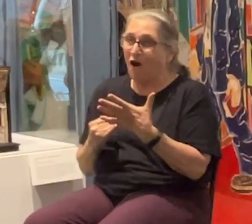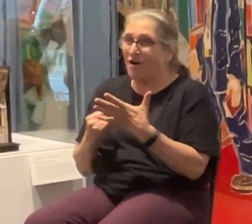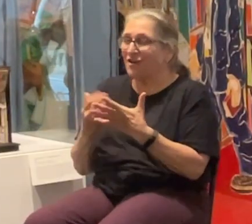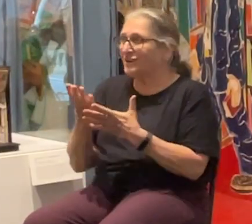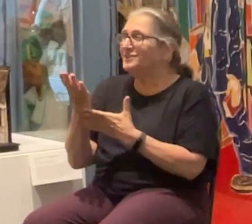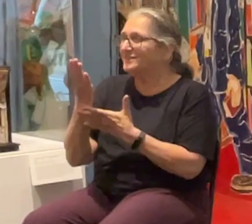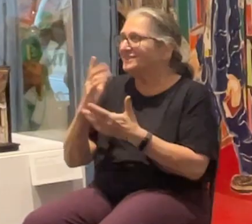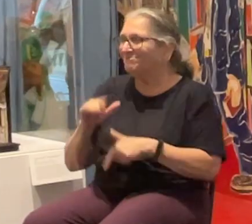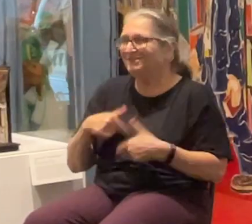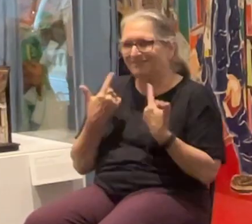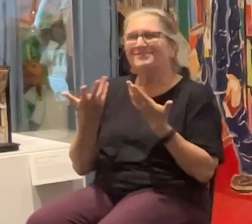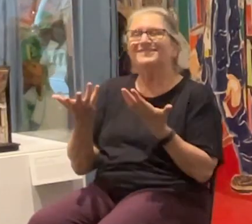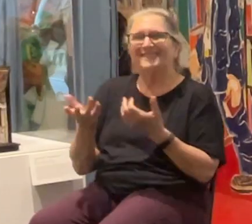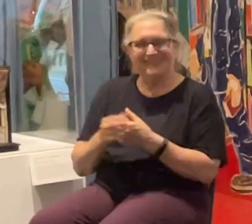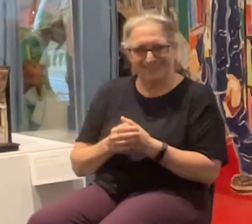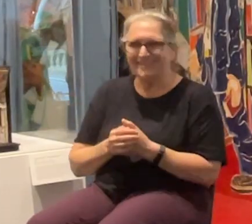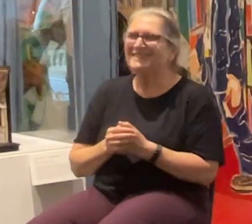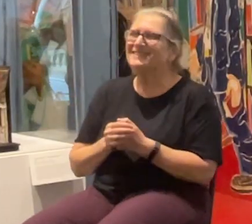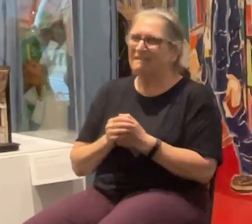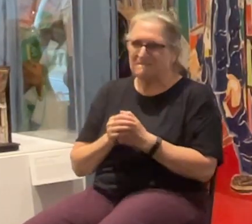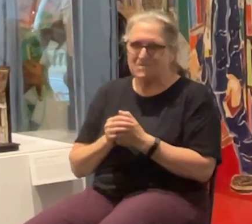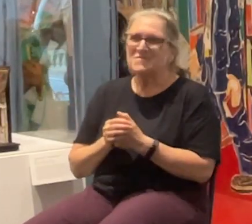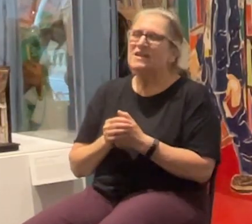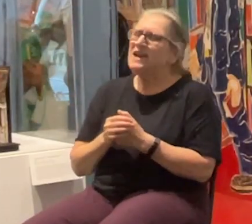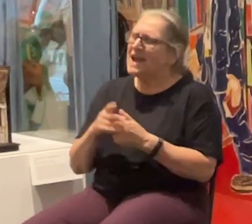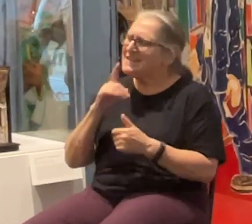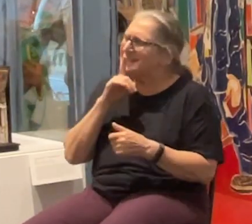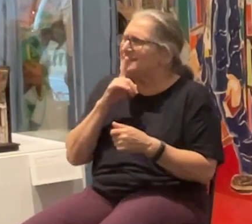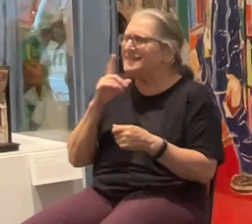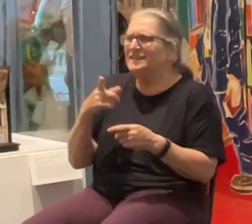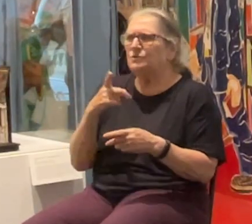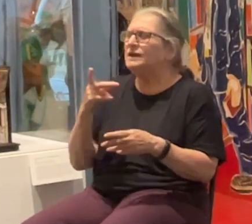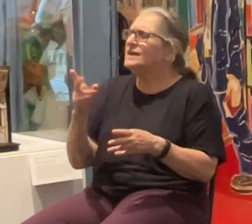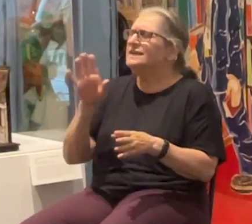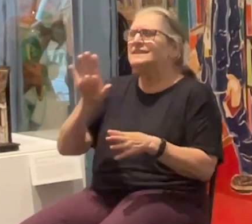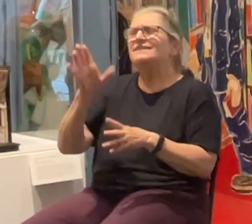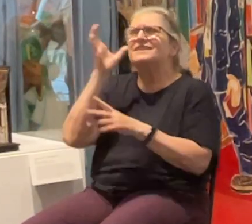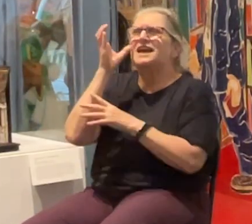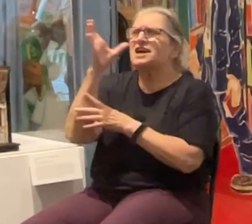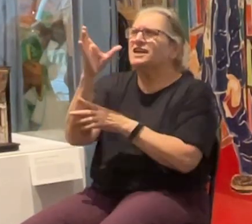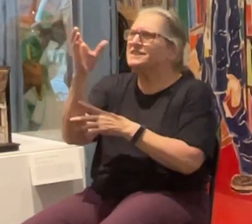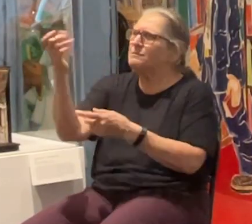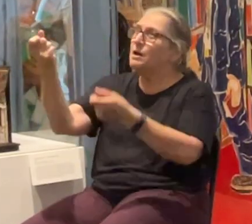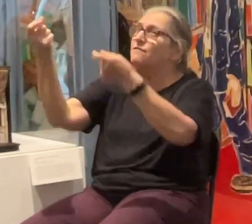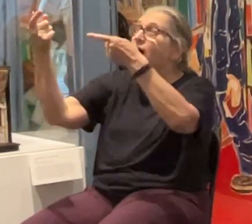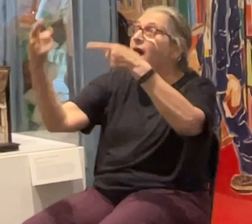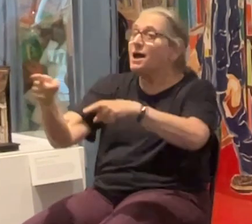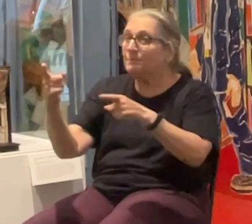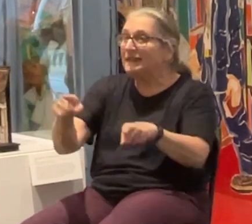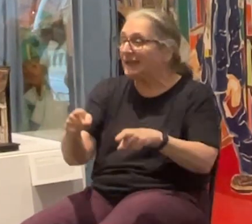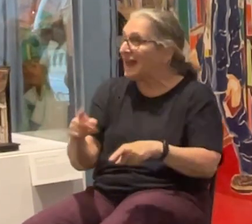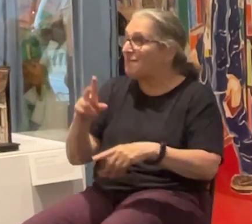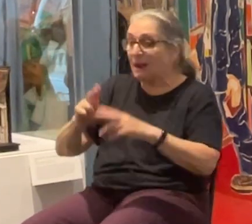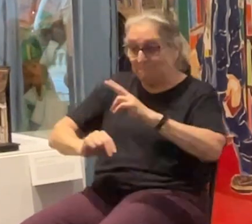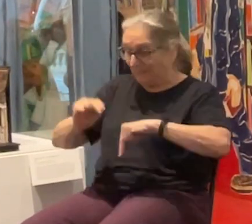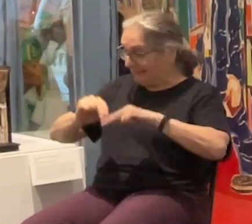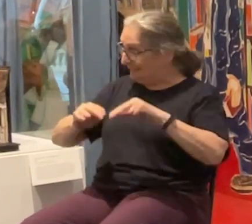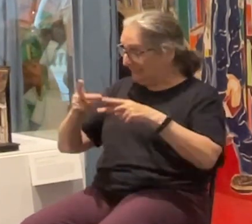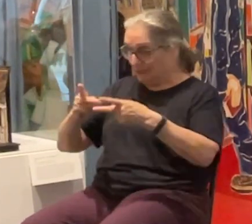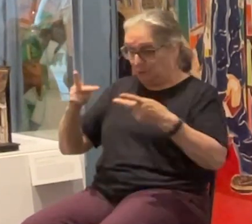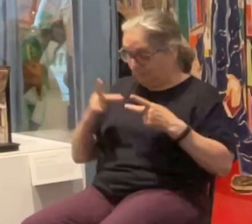prescient, taking the concept of a happening and building a space like this, which was kind of